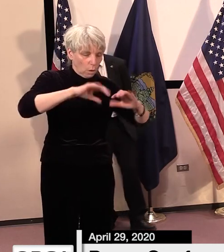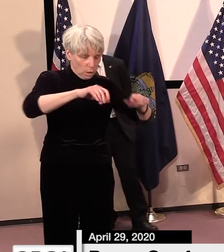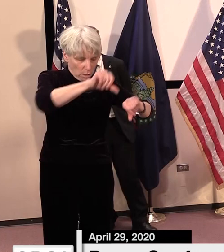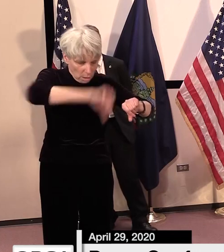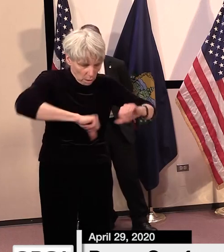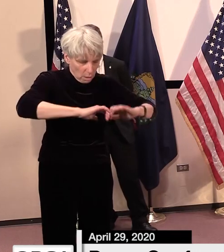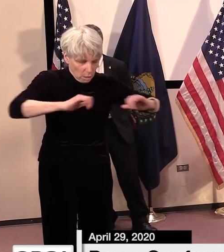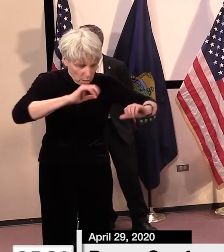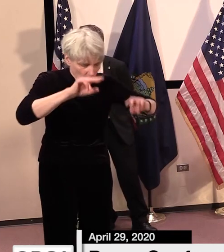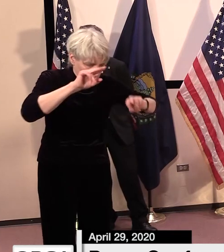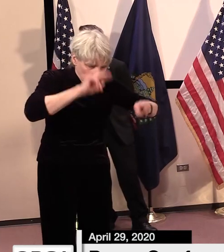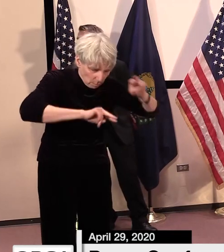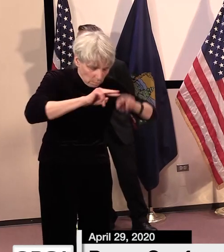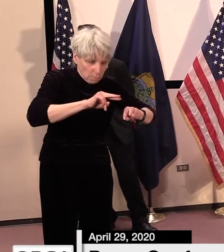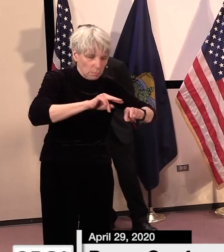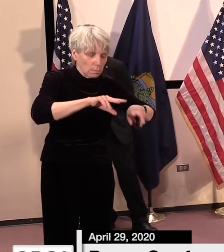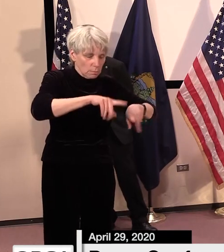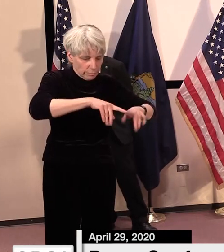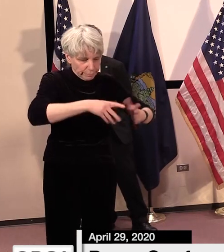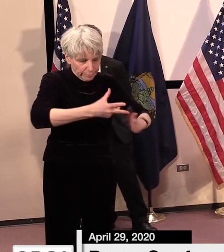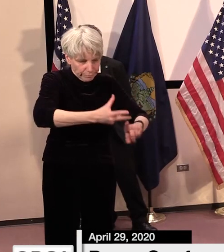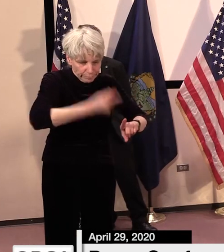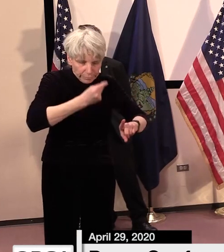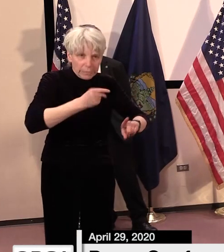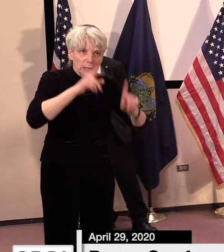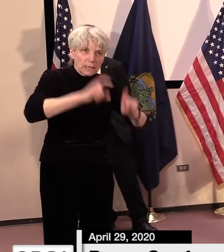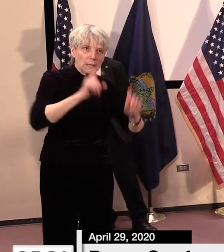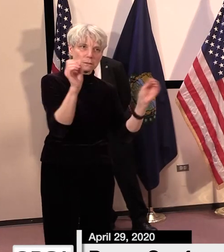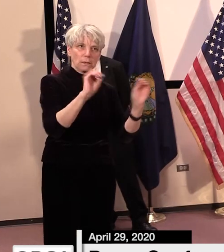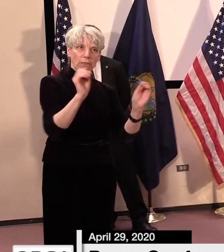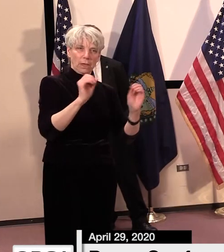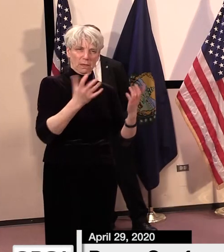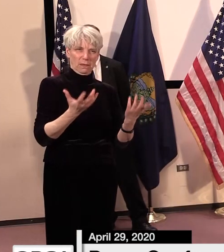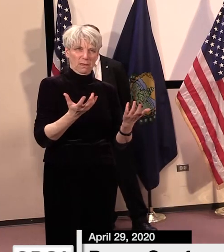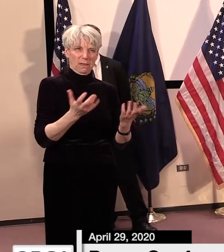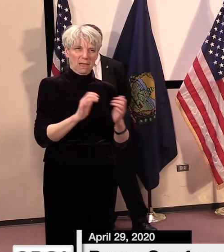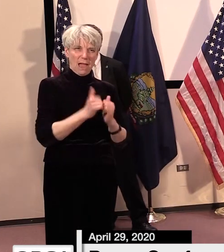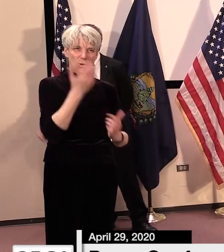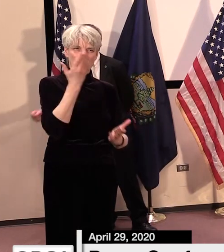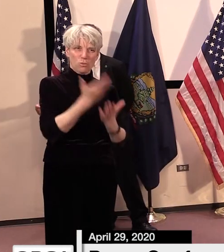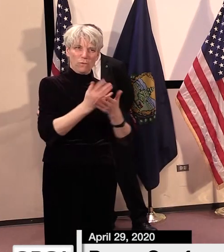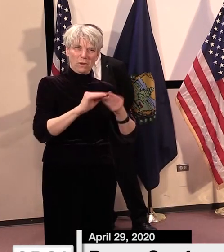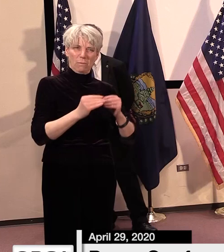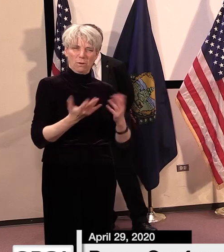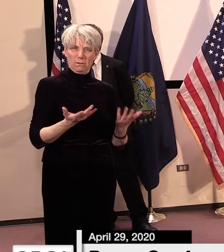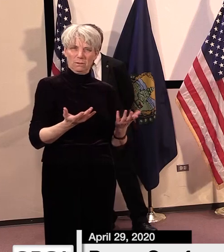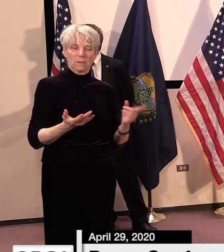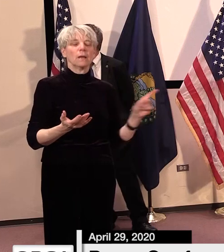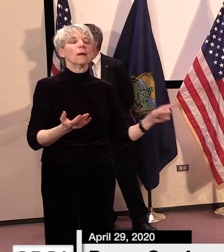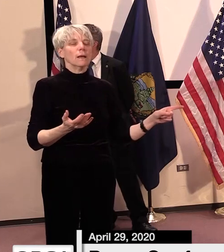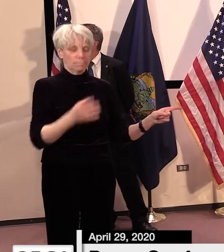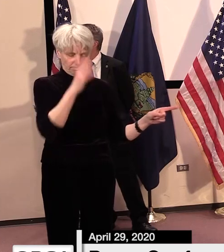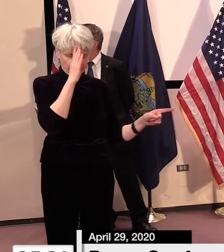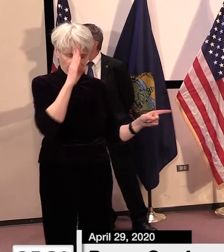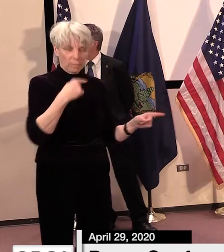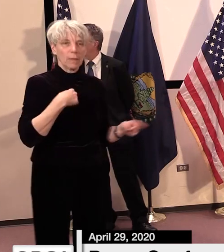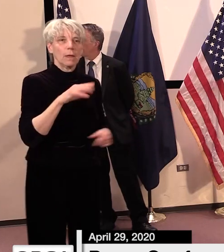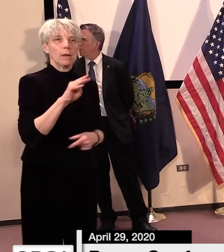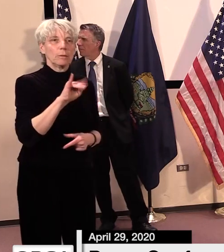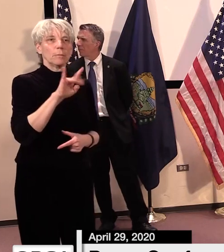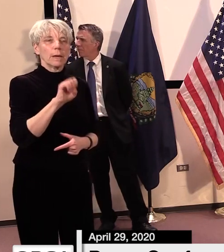and try to reconfirm these numbers? Mike, this is Mike Smith. Let me